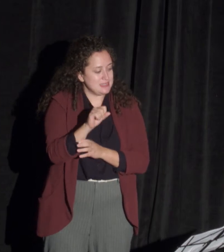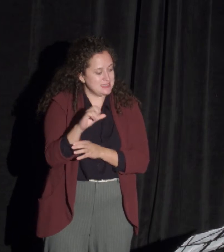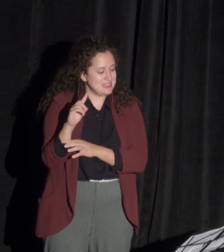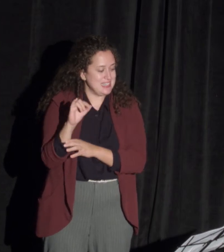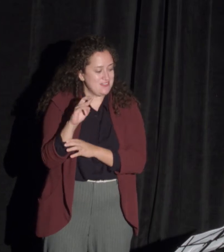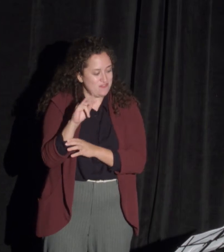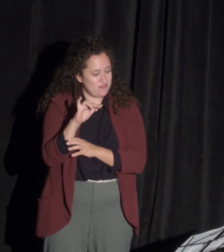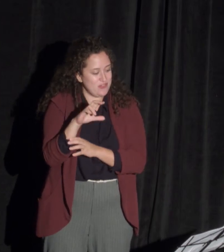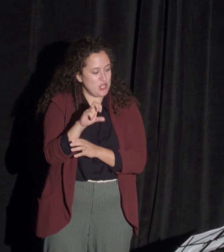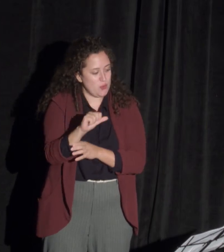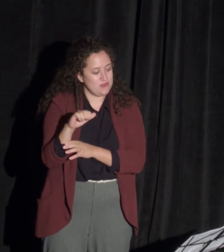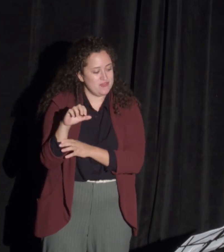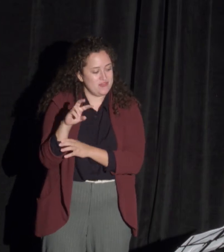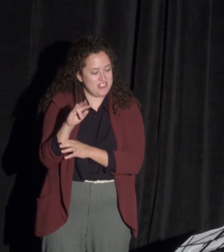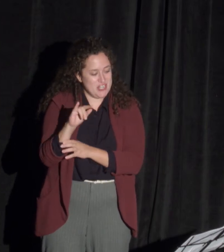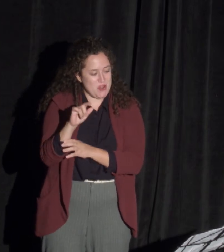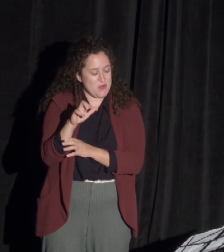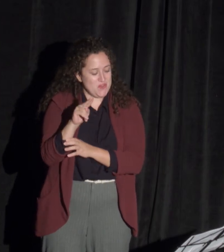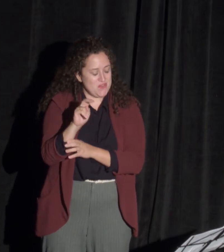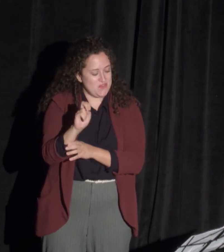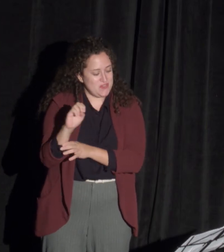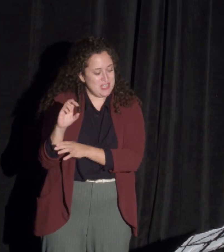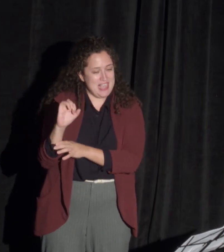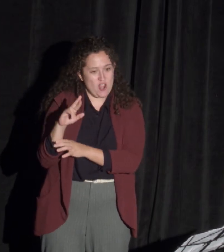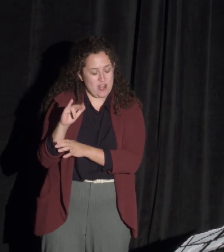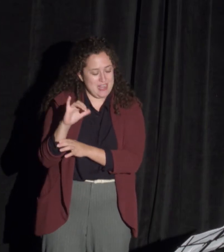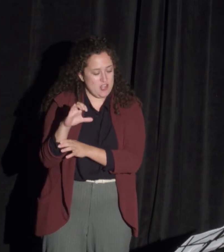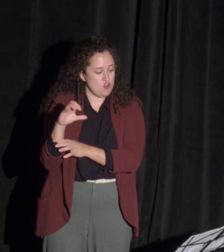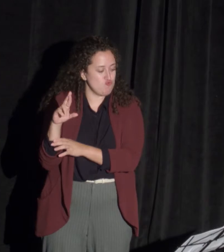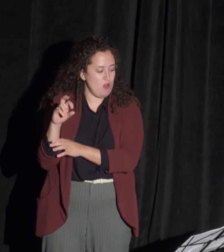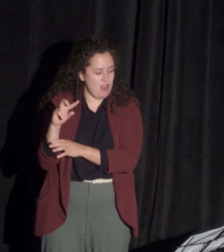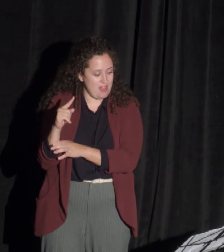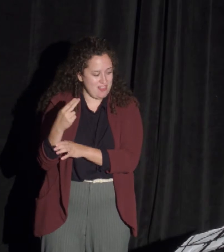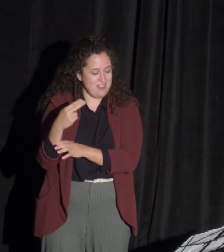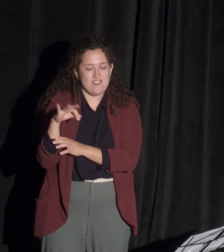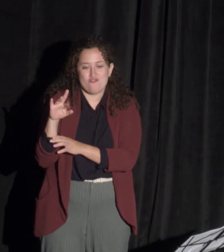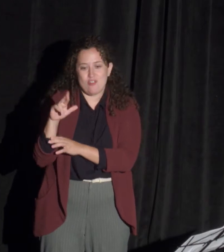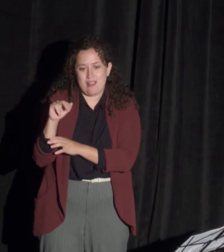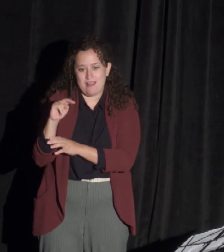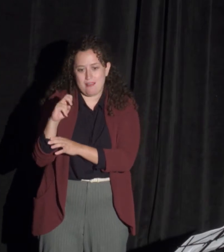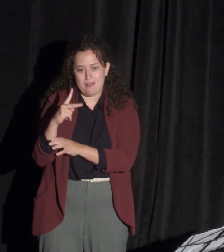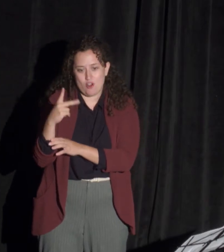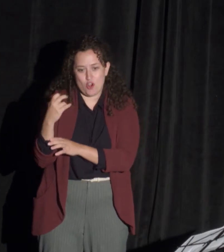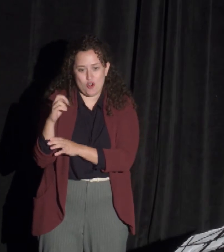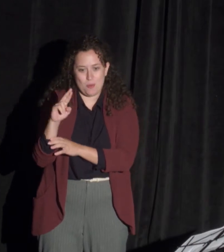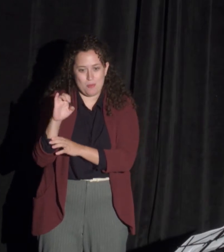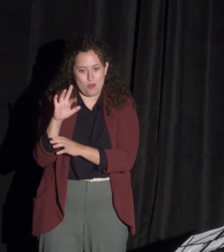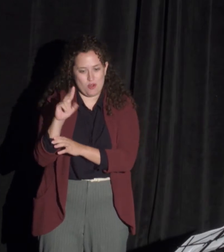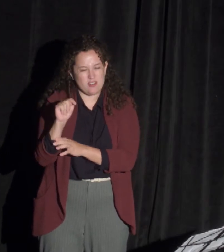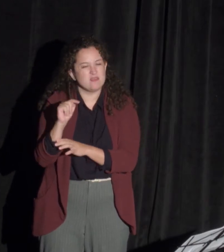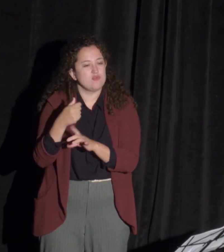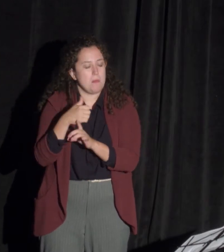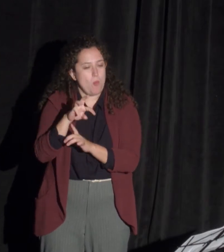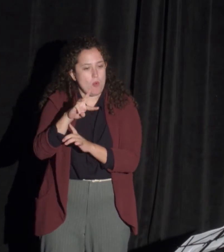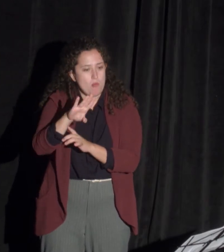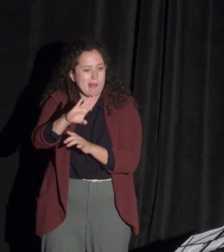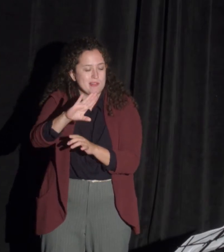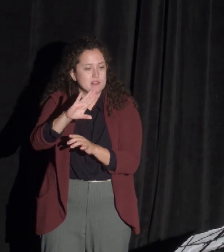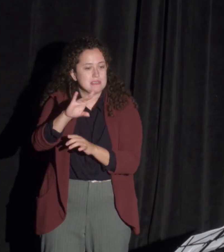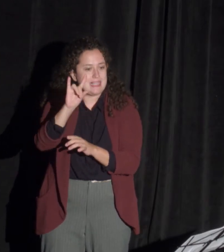Denis Villeneuve, based on the novel Dune by Frank Herbert, Warner Brothers, Legendary Entertainment. Encanto, screenplay